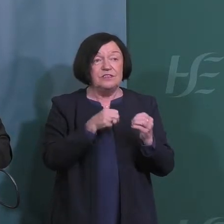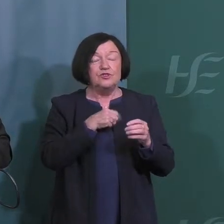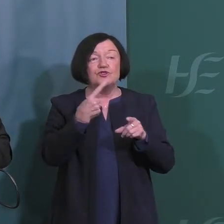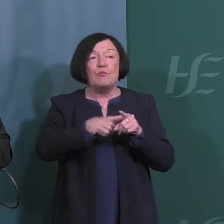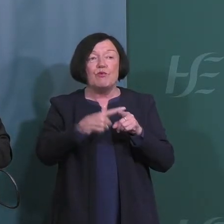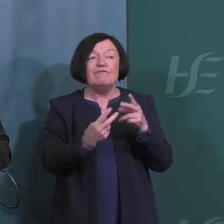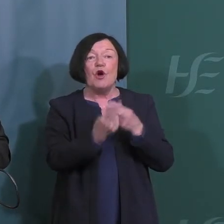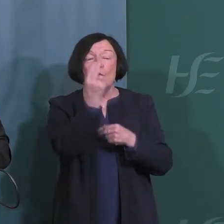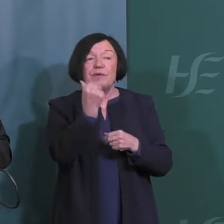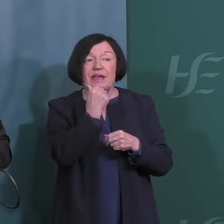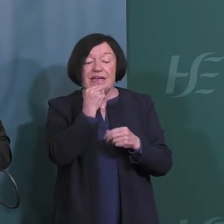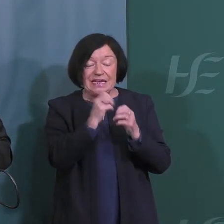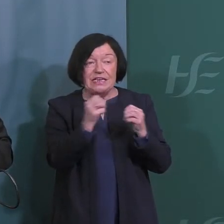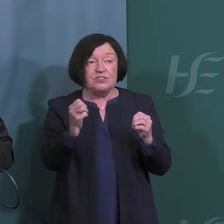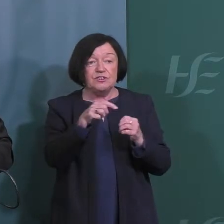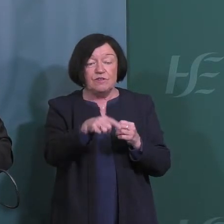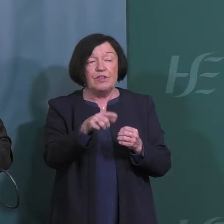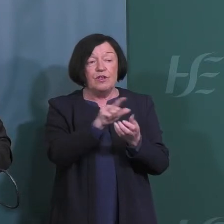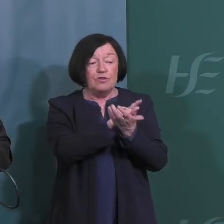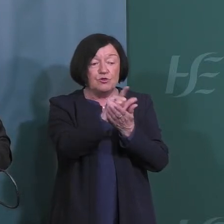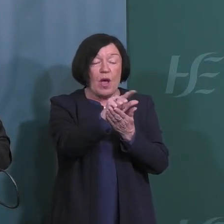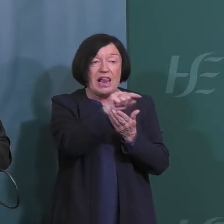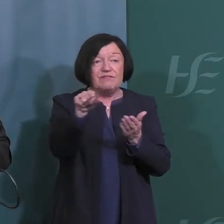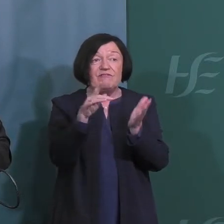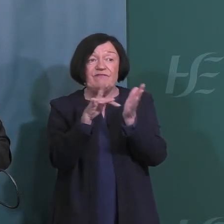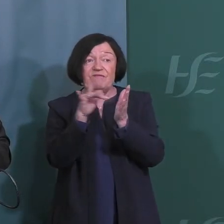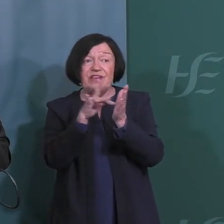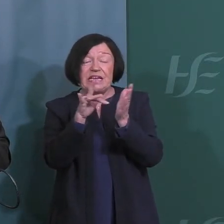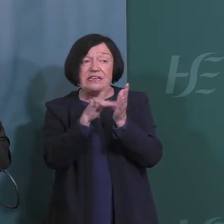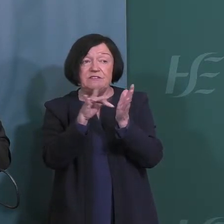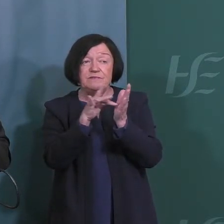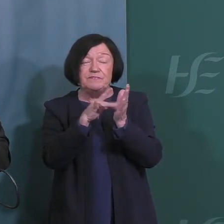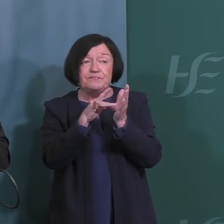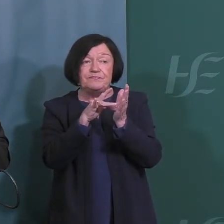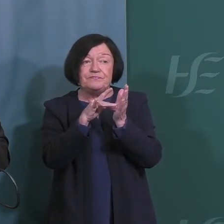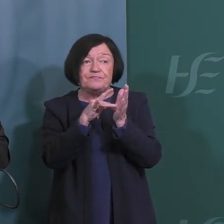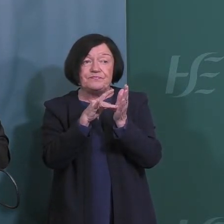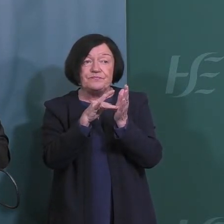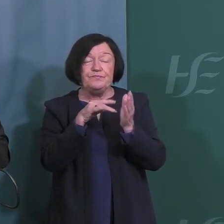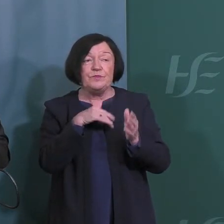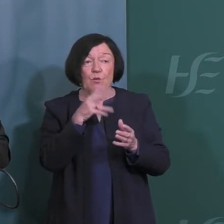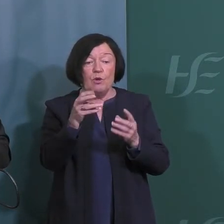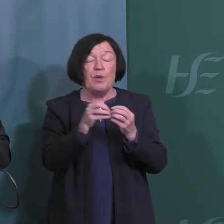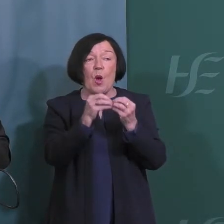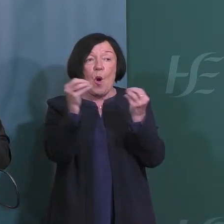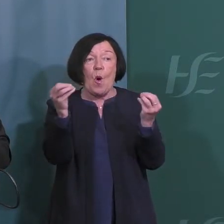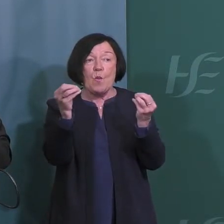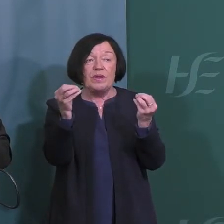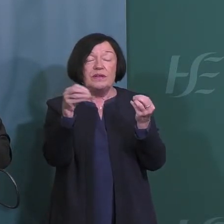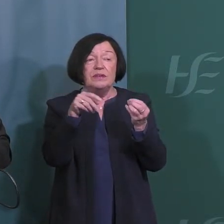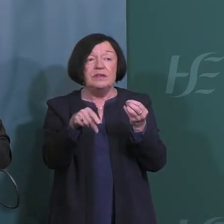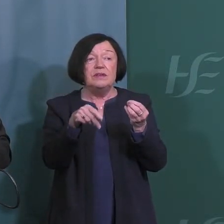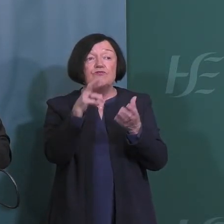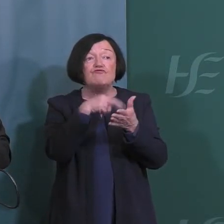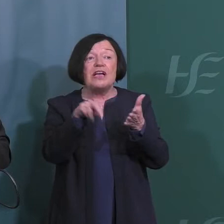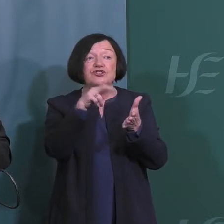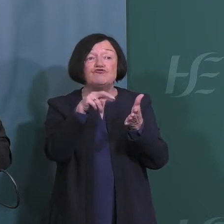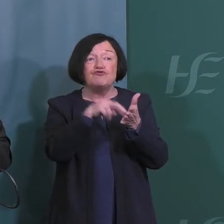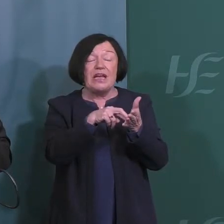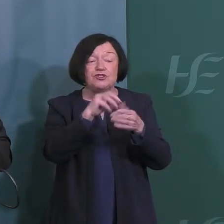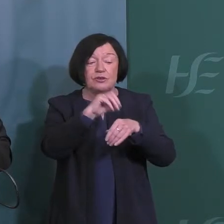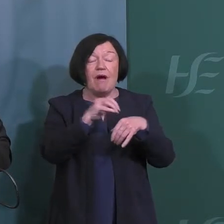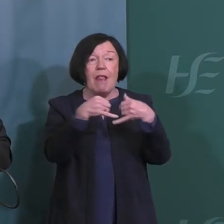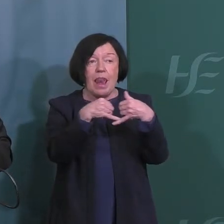to briefly update on each of those, for the 12 to 15-year-olds, we will be opening the